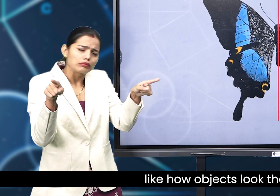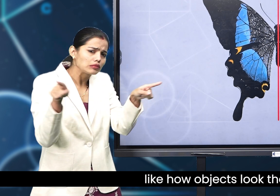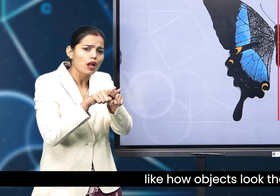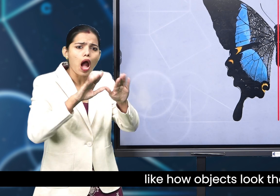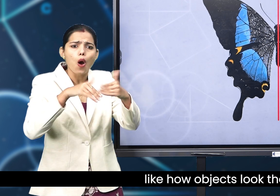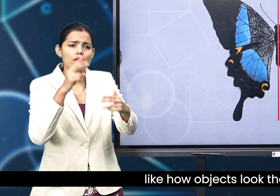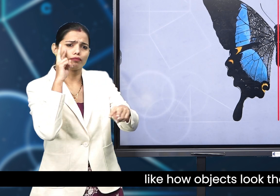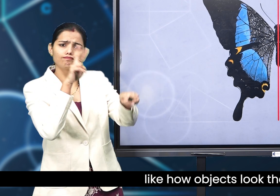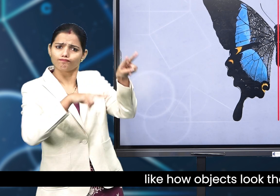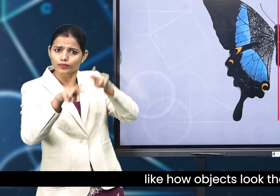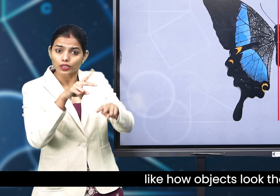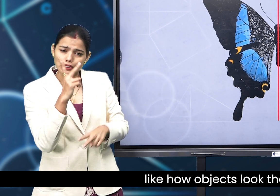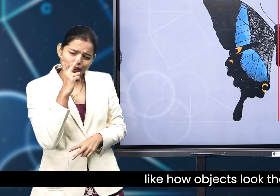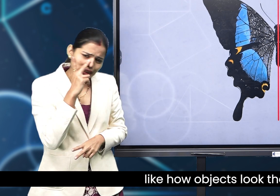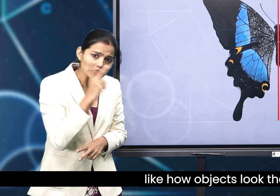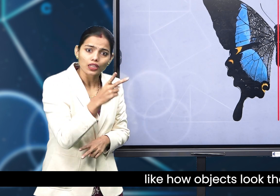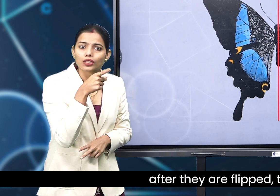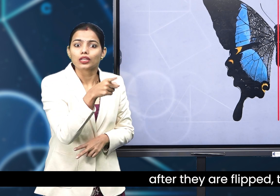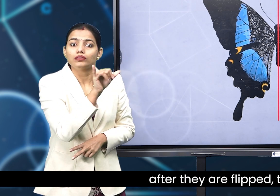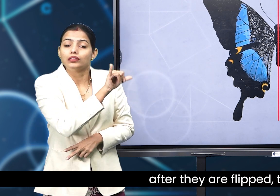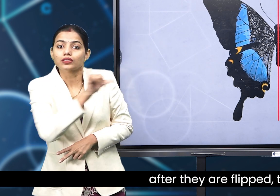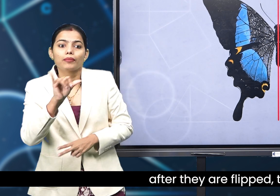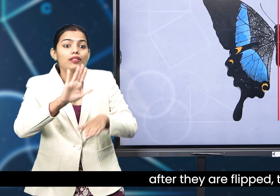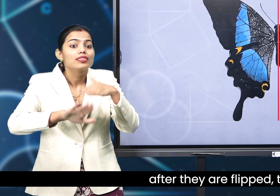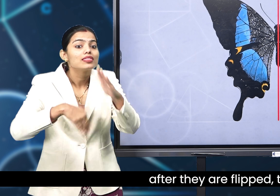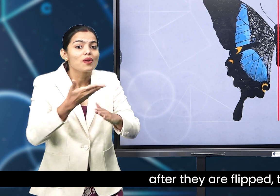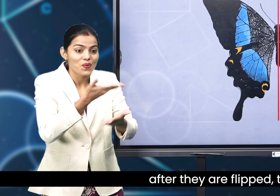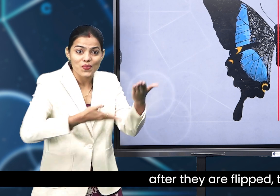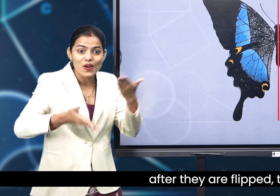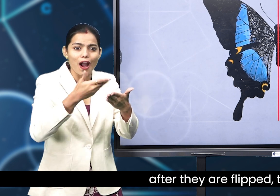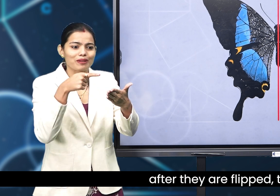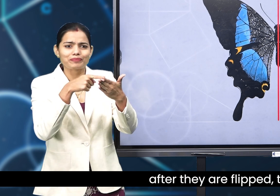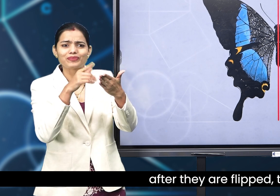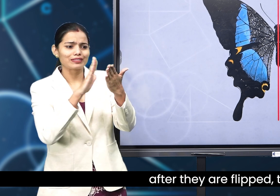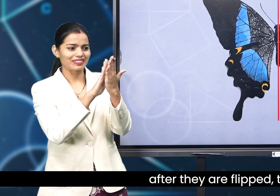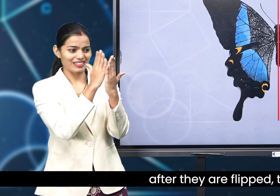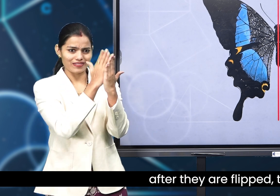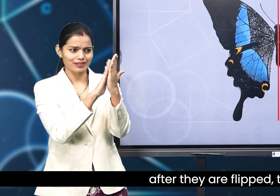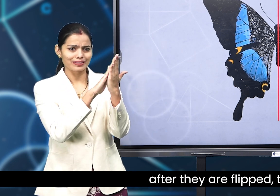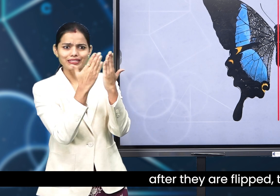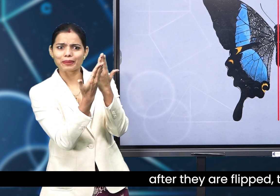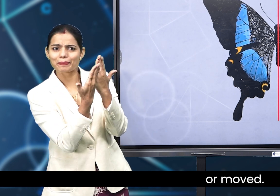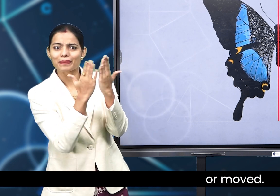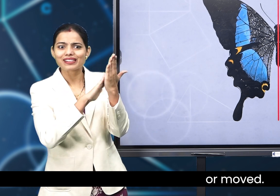like how objects look the same after they are flipped, turned, or